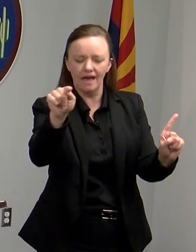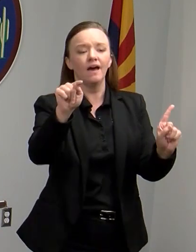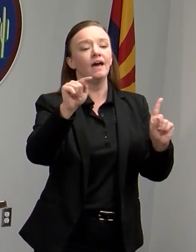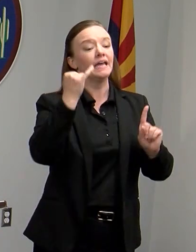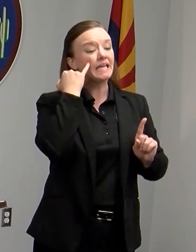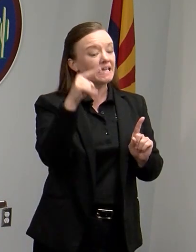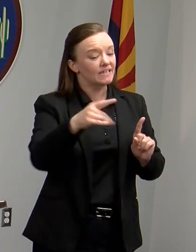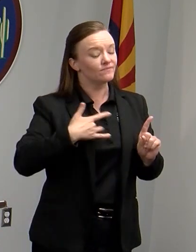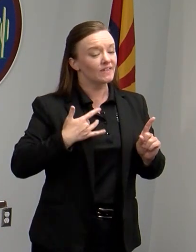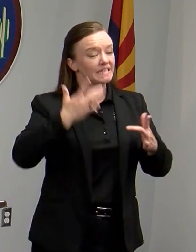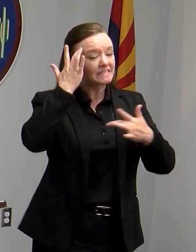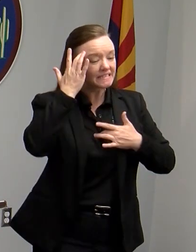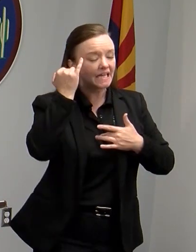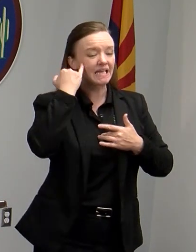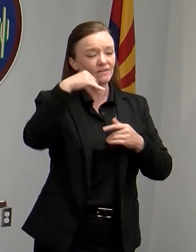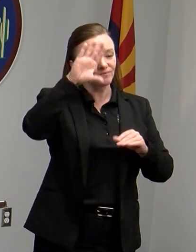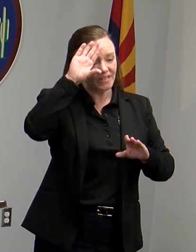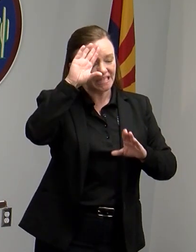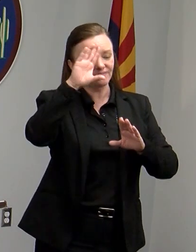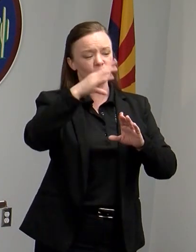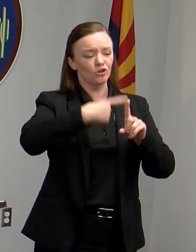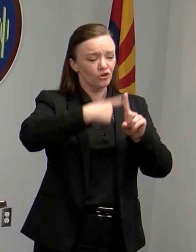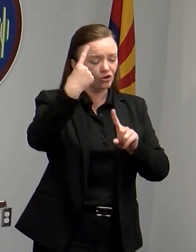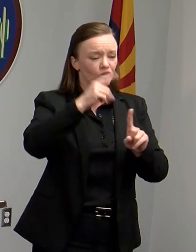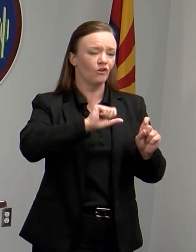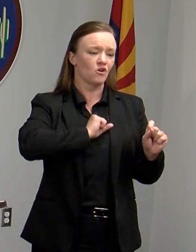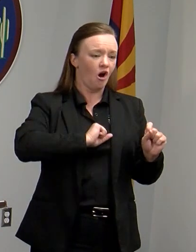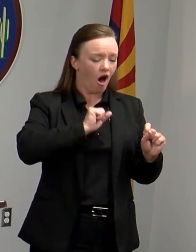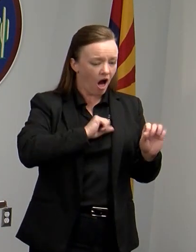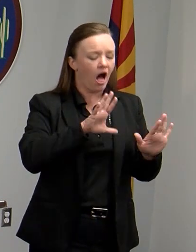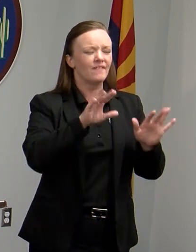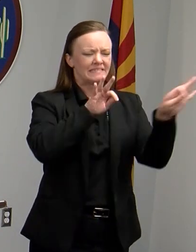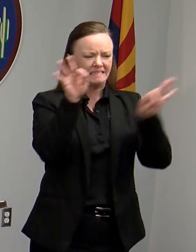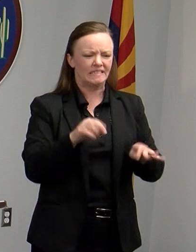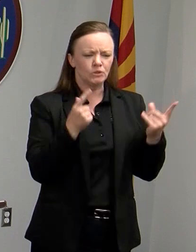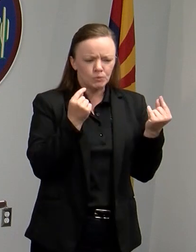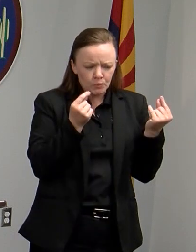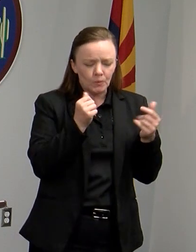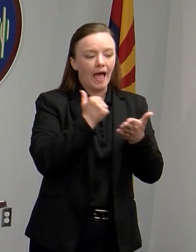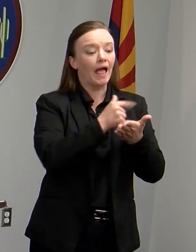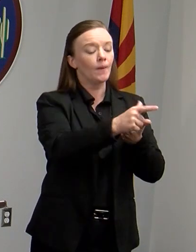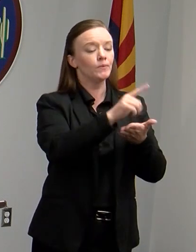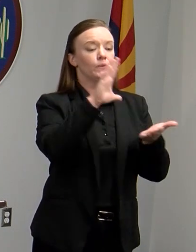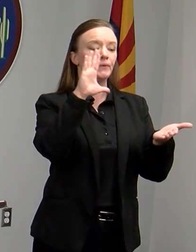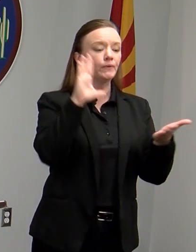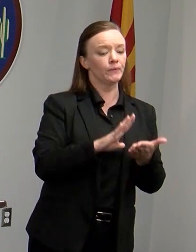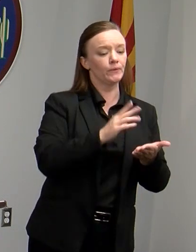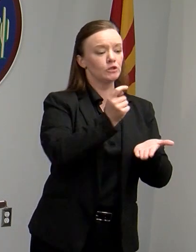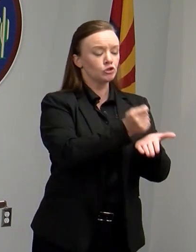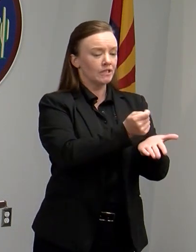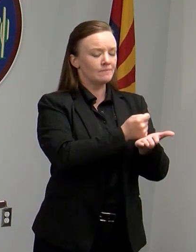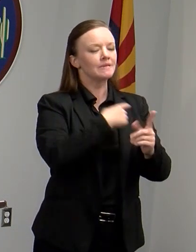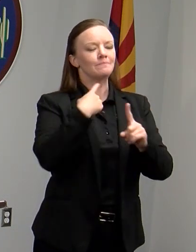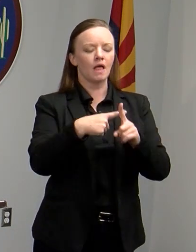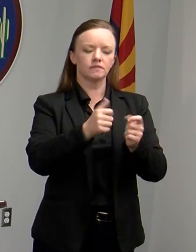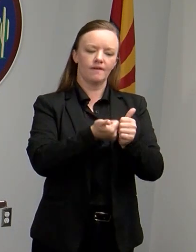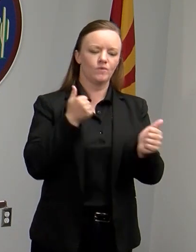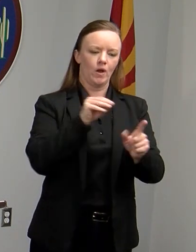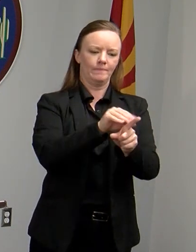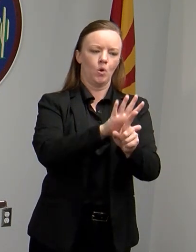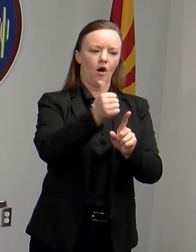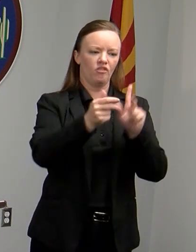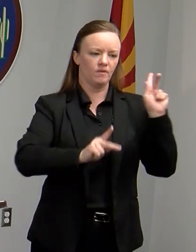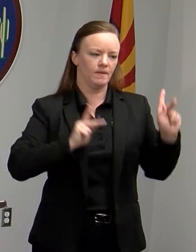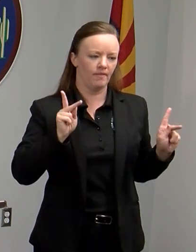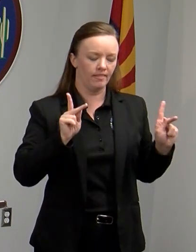if they develop symptoms to get treated and to avoid exposing others. It's important for everyone in the public to know that